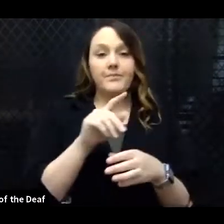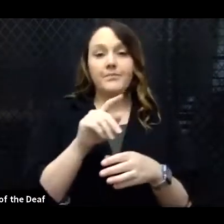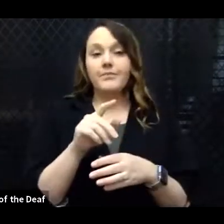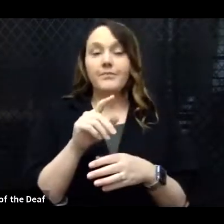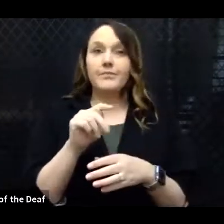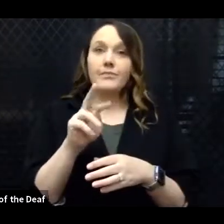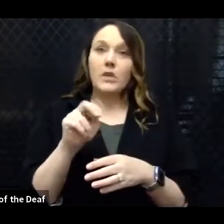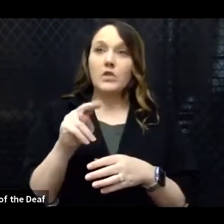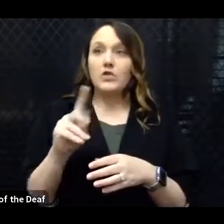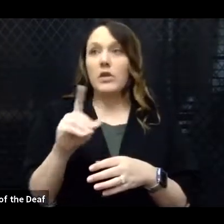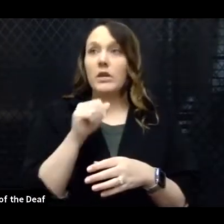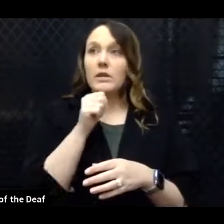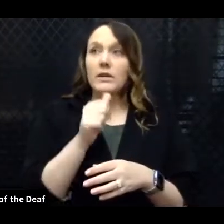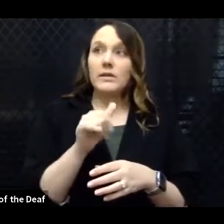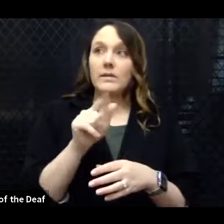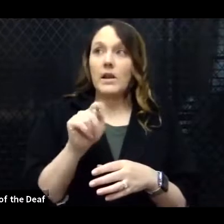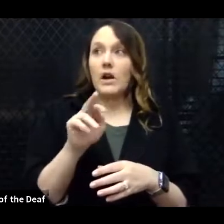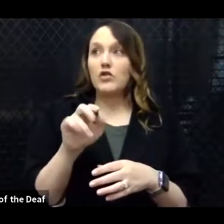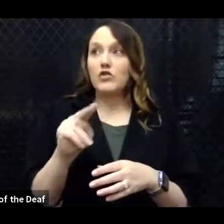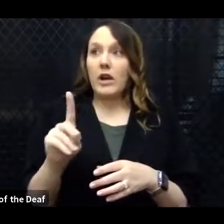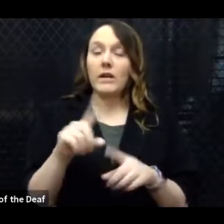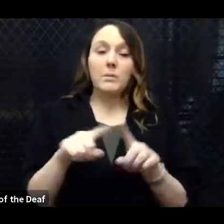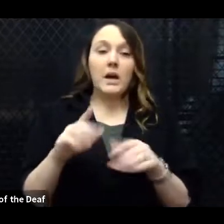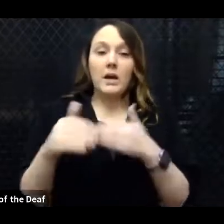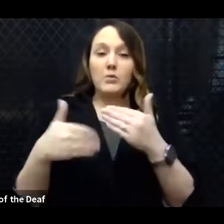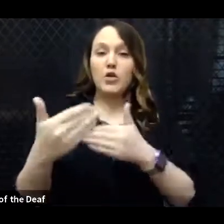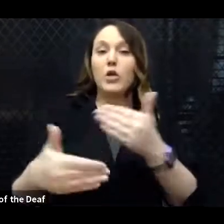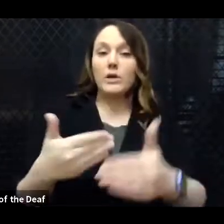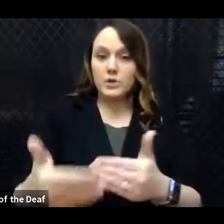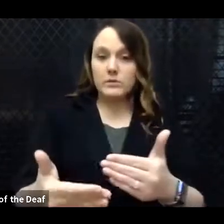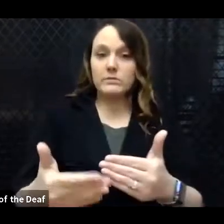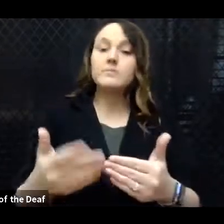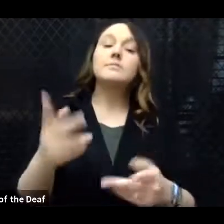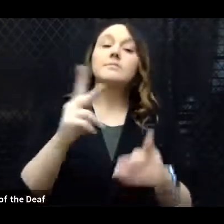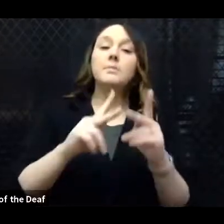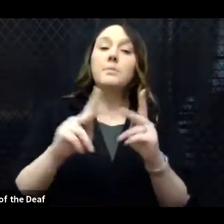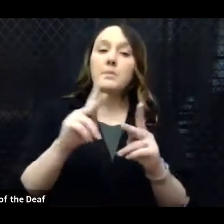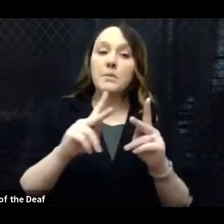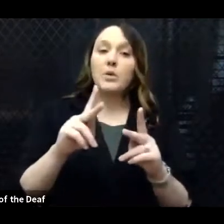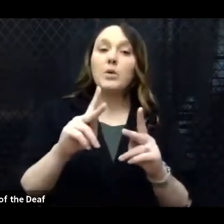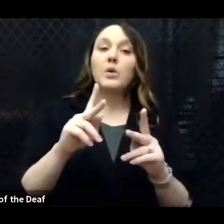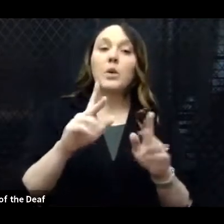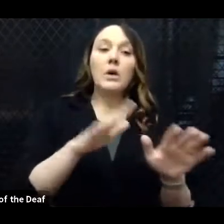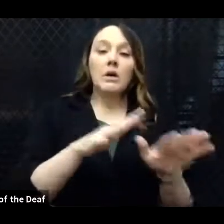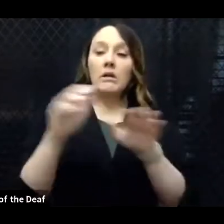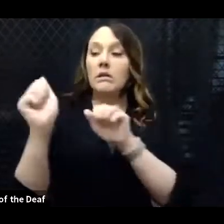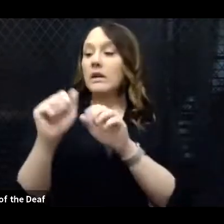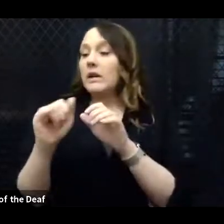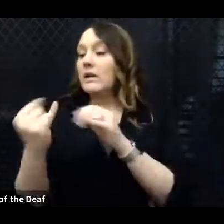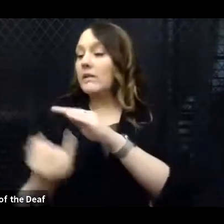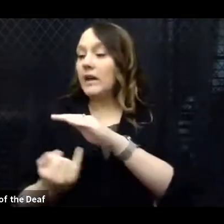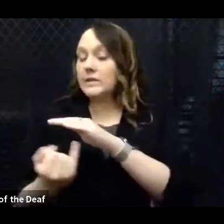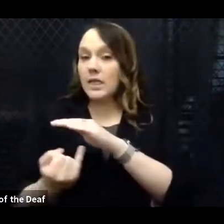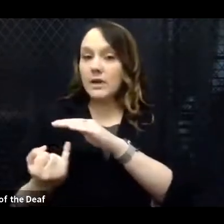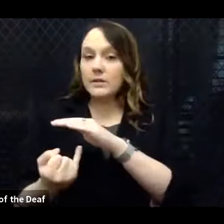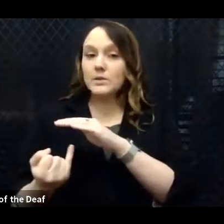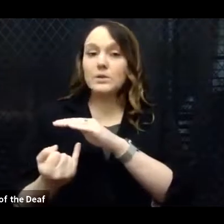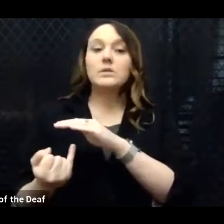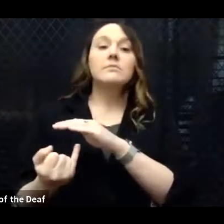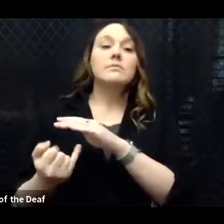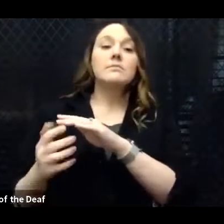not the trend, that's not the word I want to say, progression. People roll out of isolation, roll out of being in